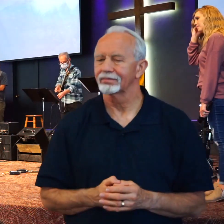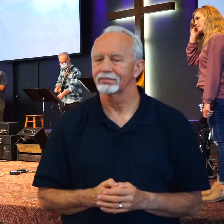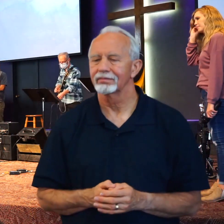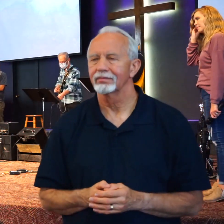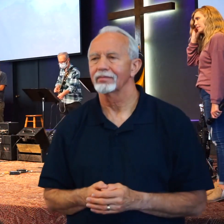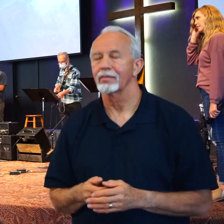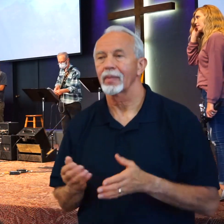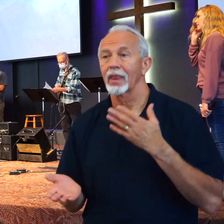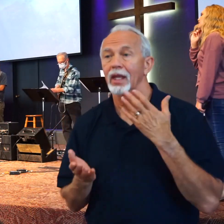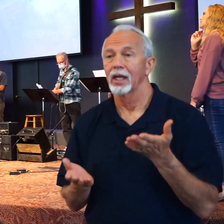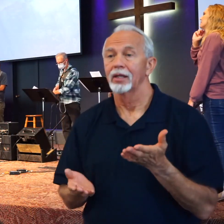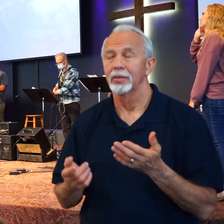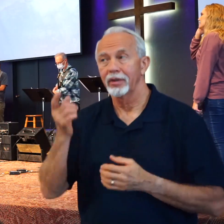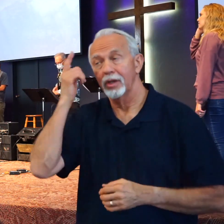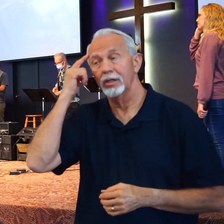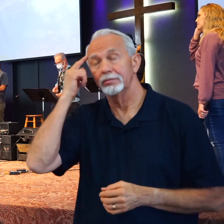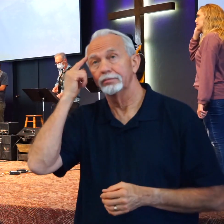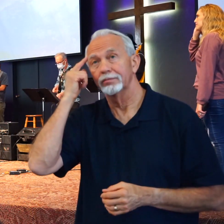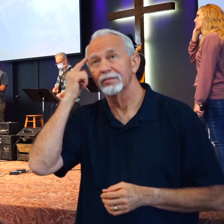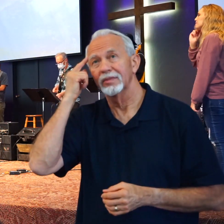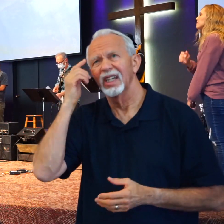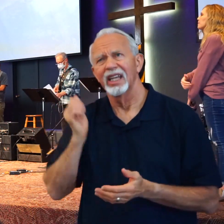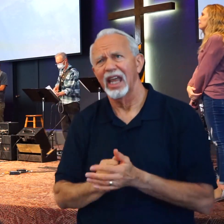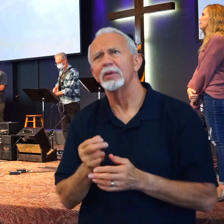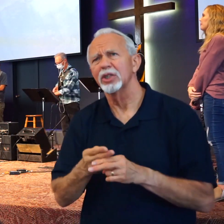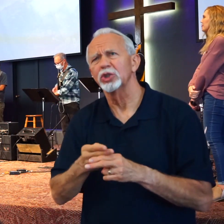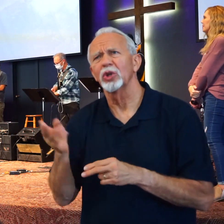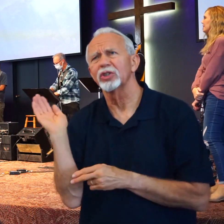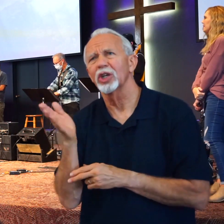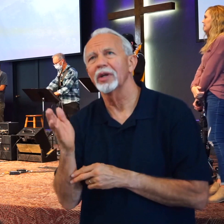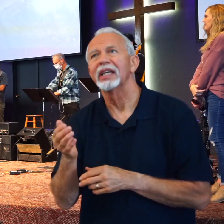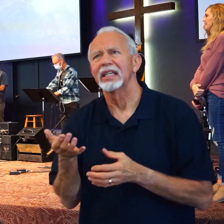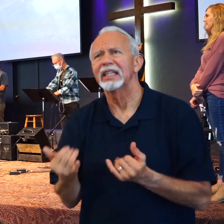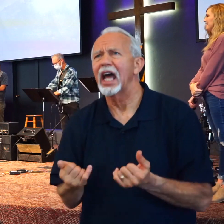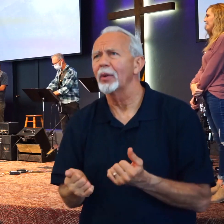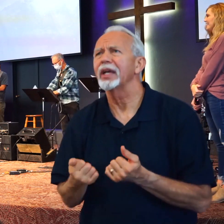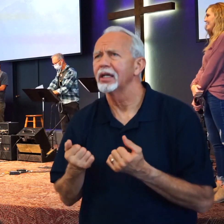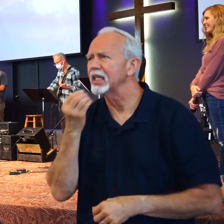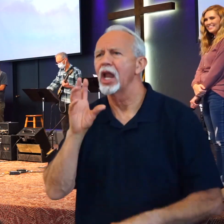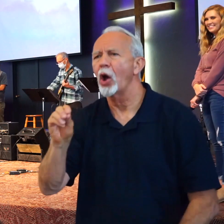Maybe you thought, well, that was a short sermon and now we can go eat, but no.